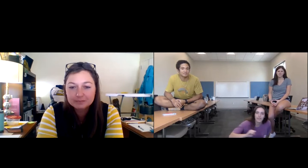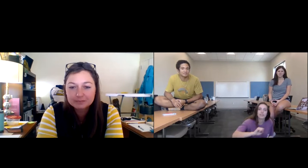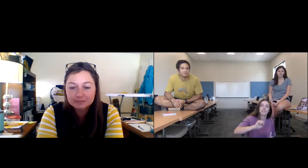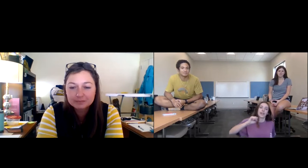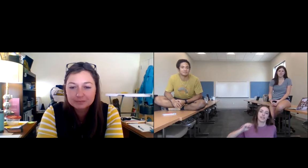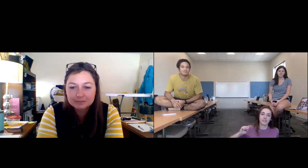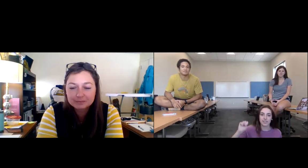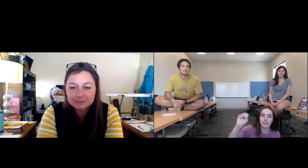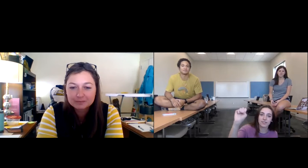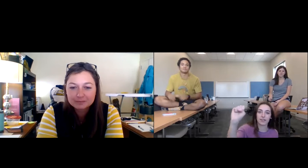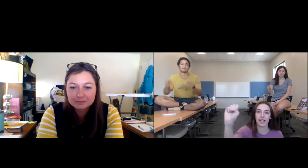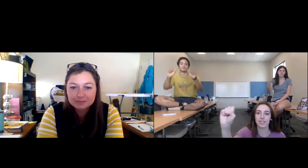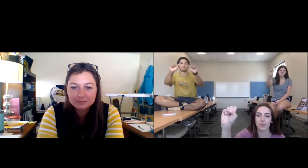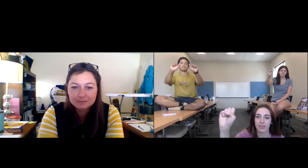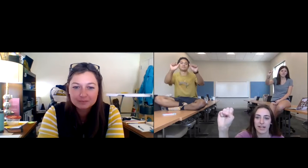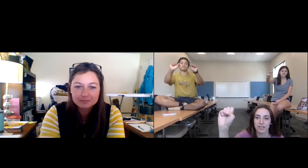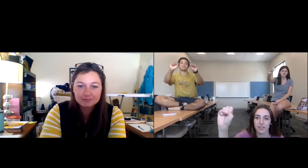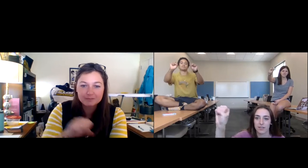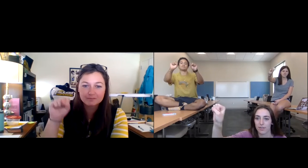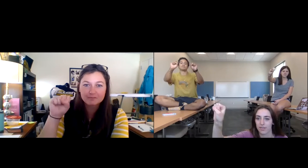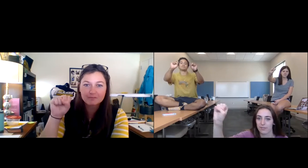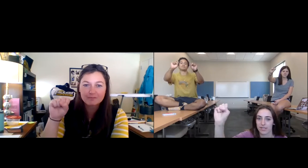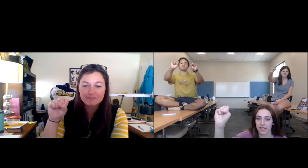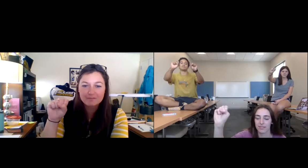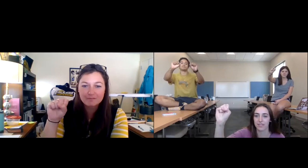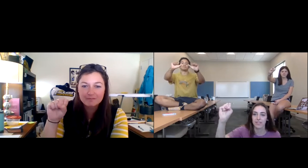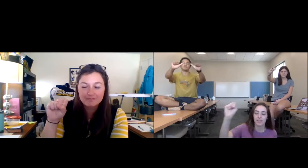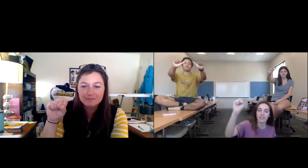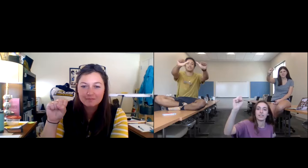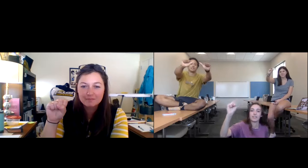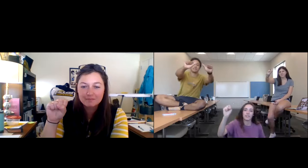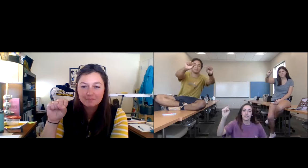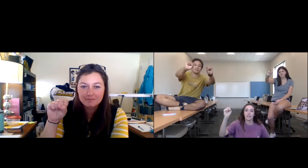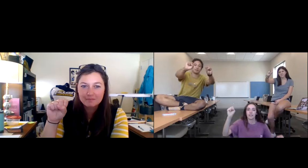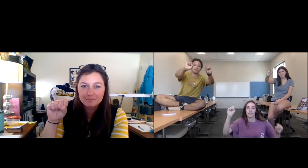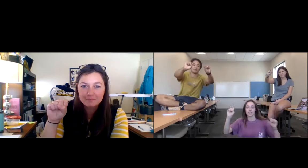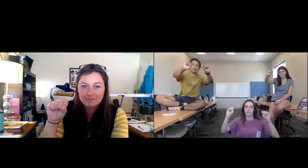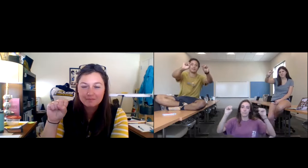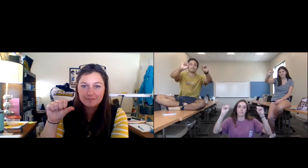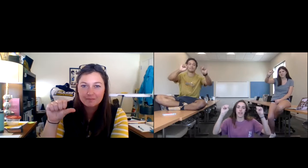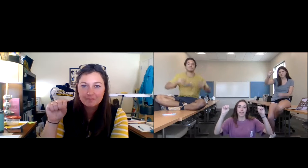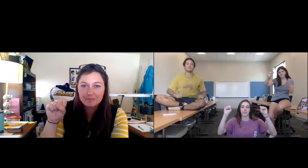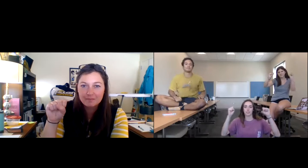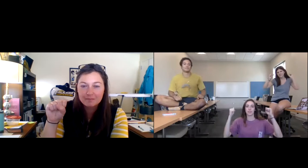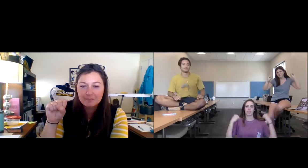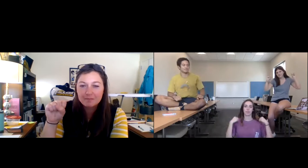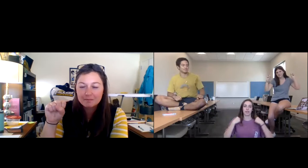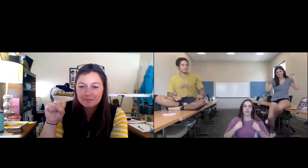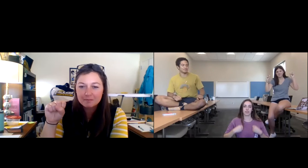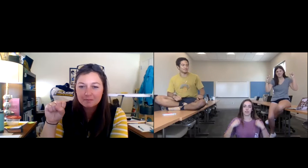making the letter S with your hand, so your thumb is out. Just like this, yeah, up in front, yep. And it's almost like you're putting on a